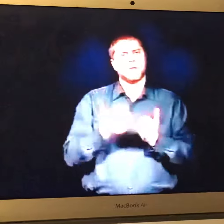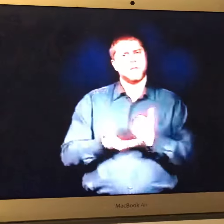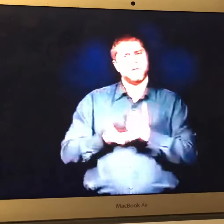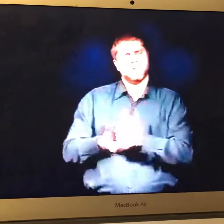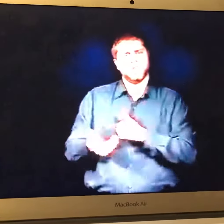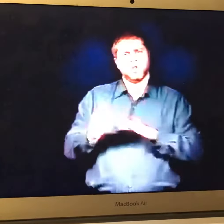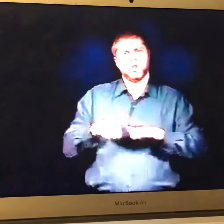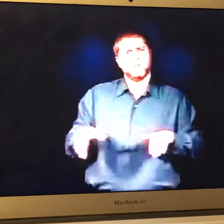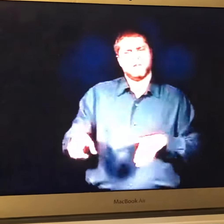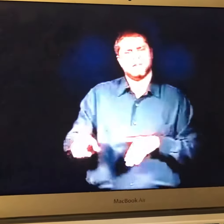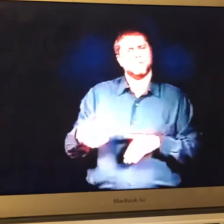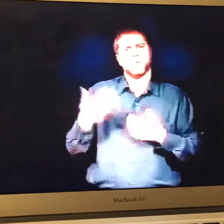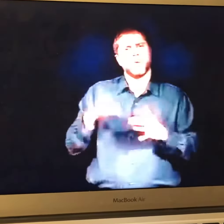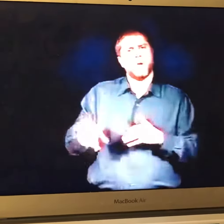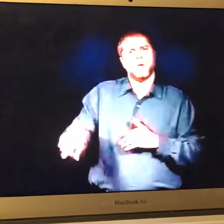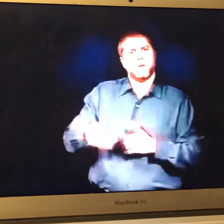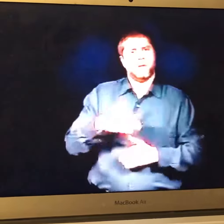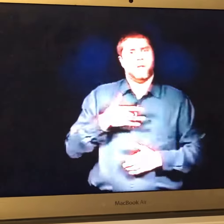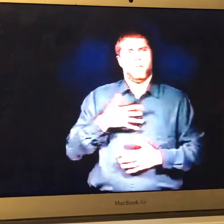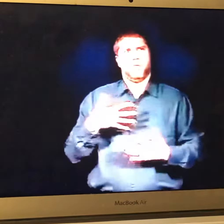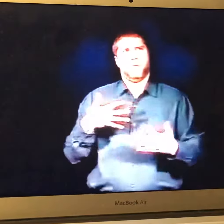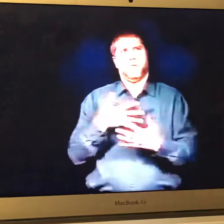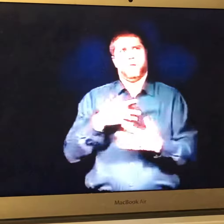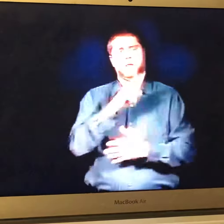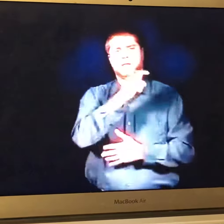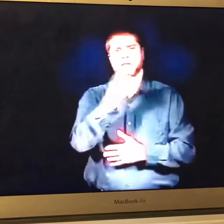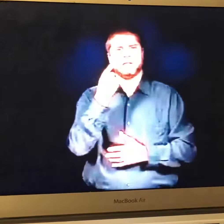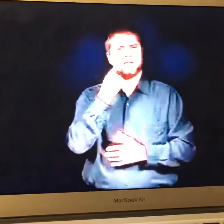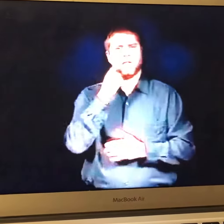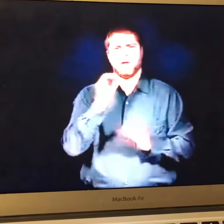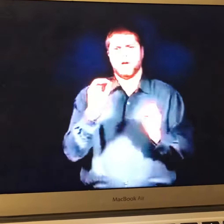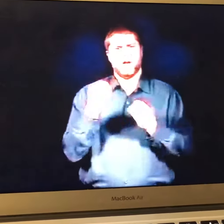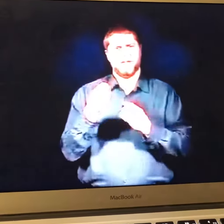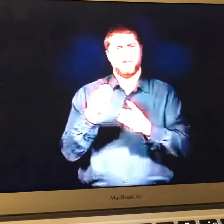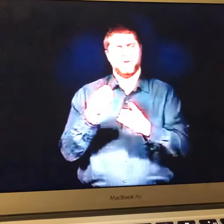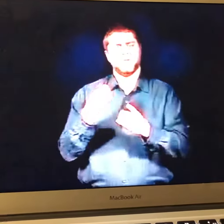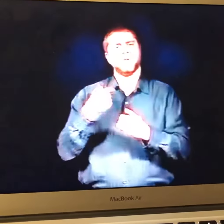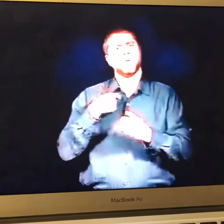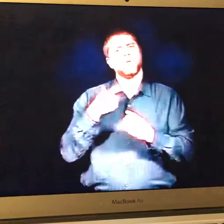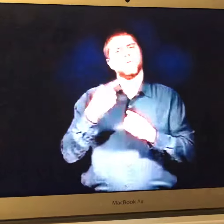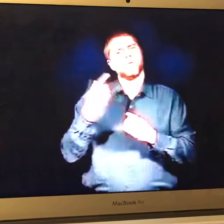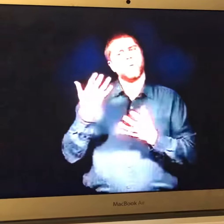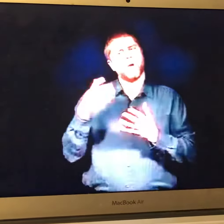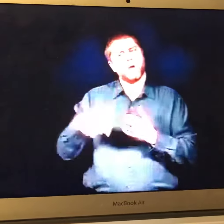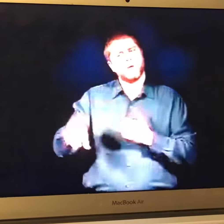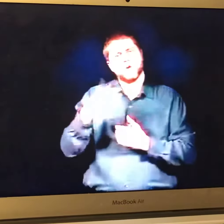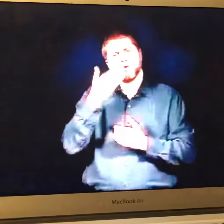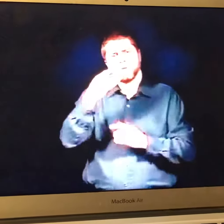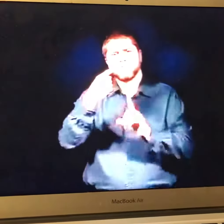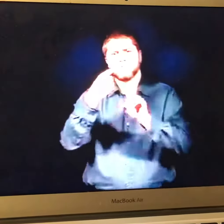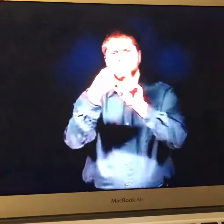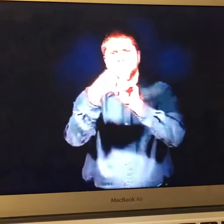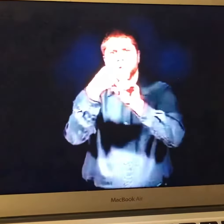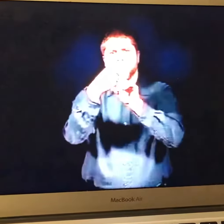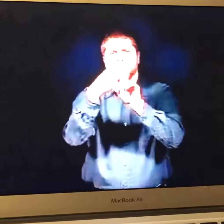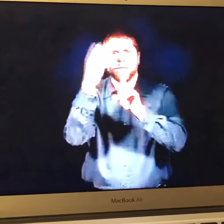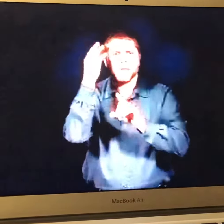I see this in children, and I want to help them have less of a scary experience and more